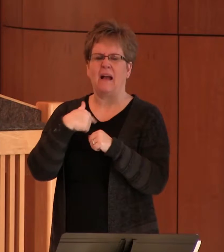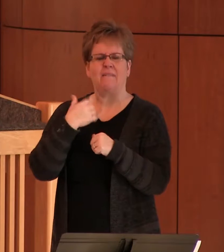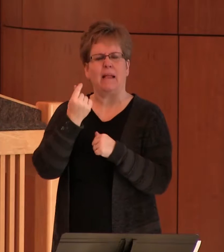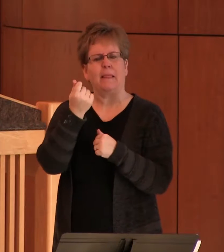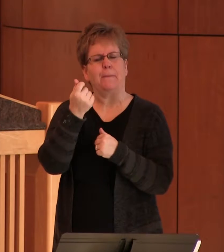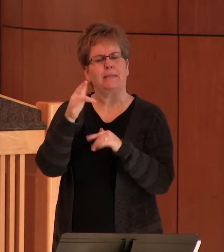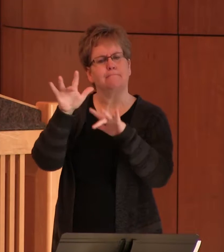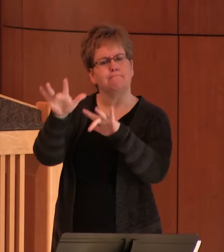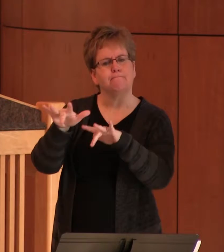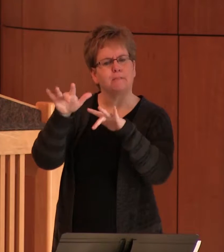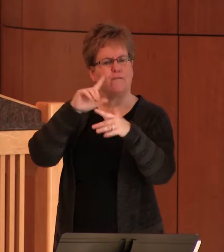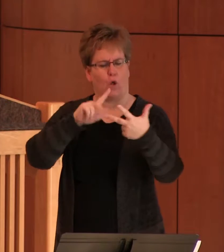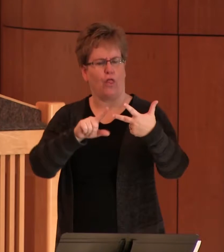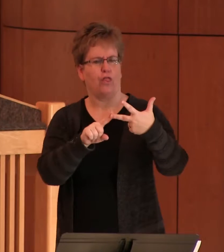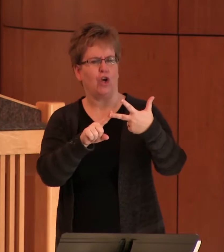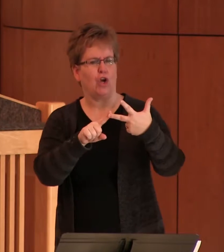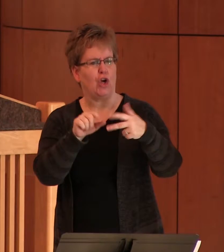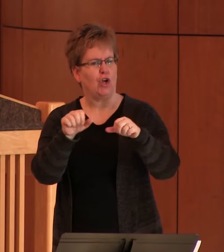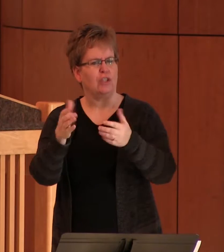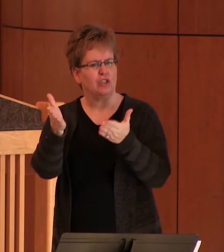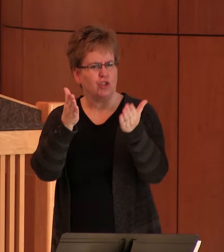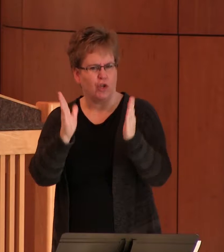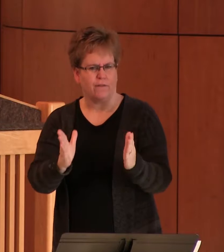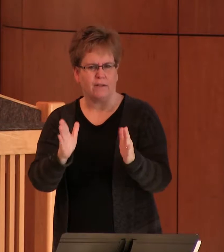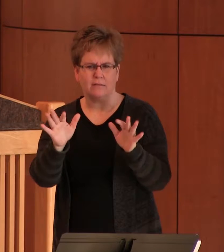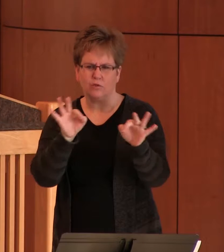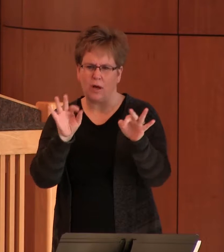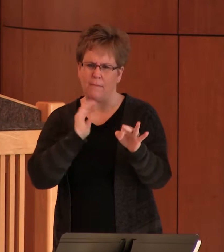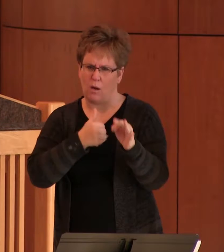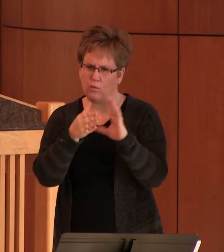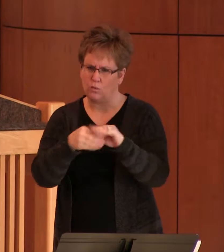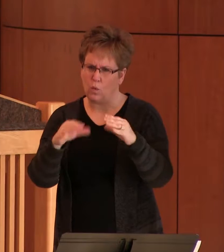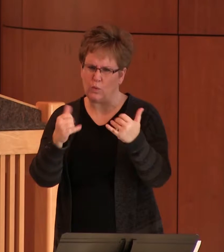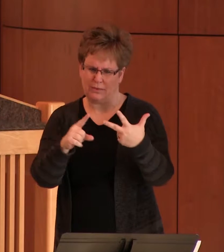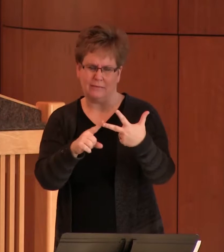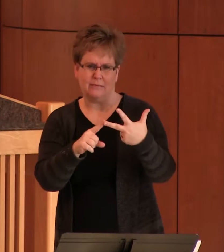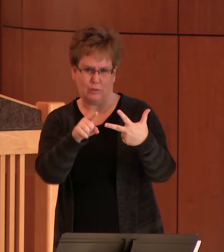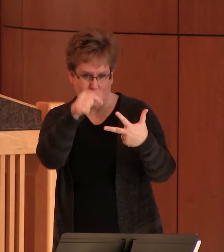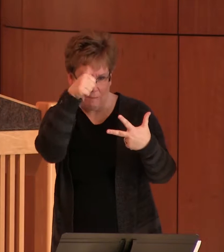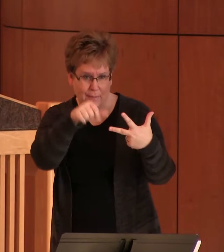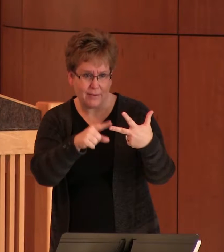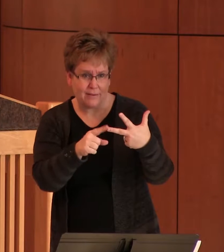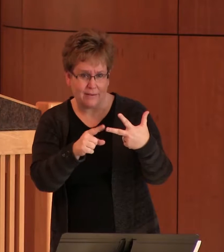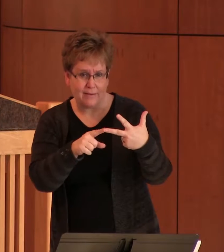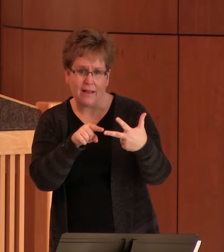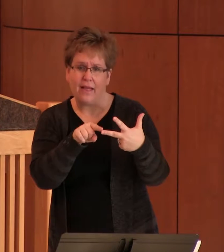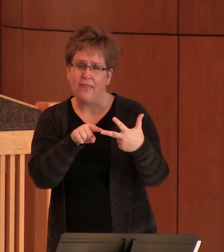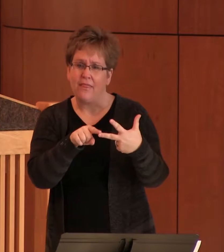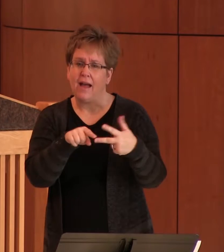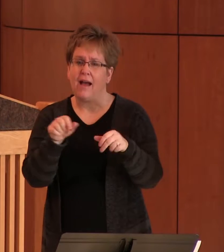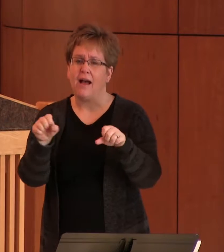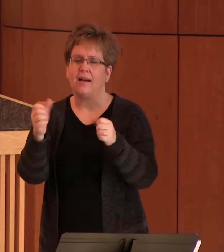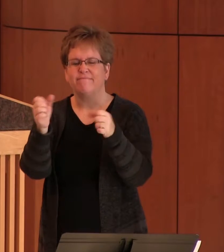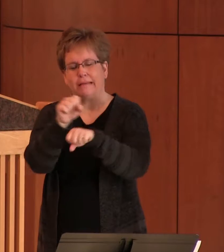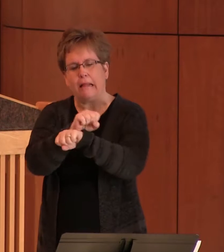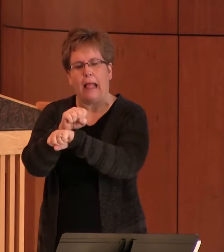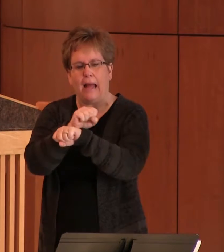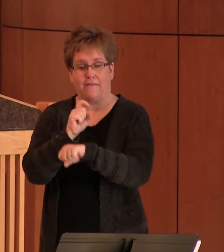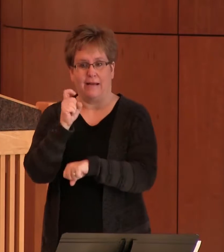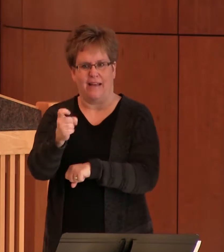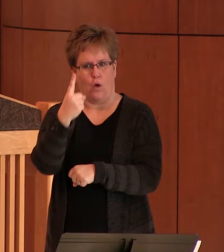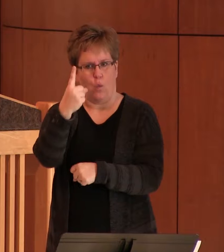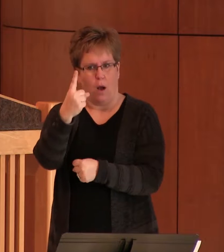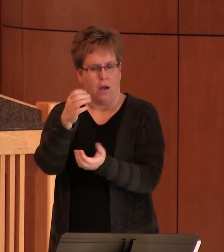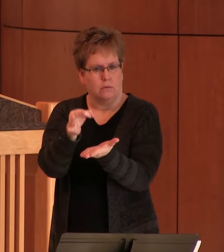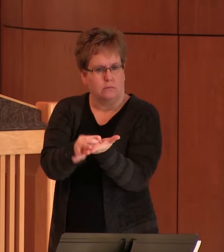sympathy for the third slave described in our story today. You remember him. He's the one that has been given a